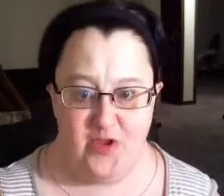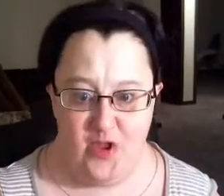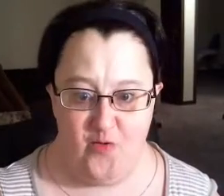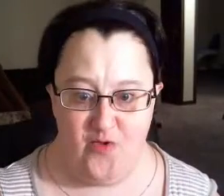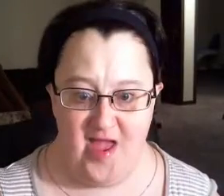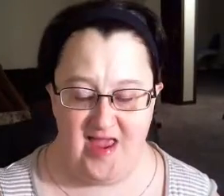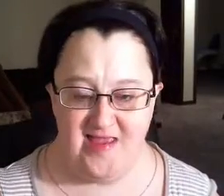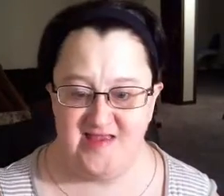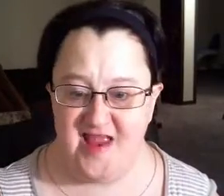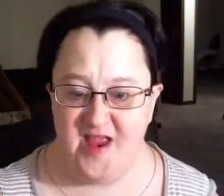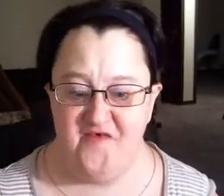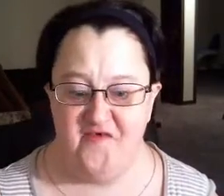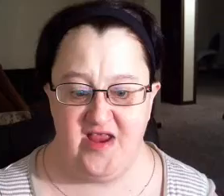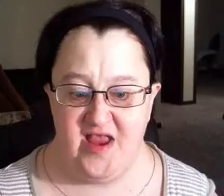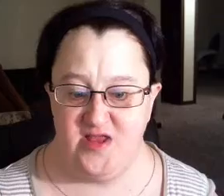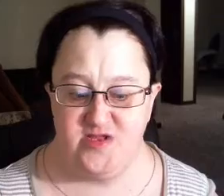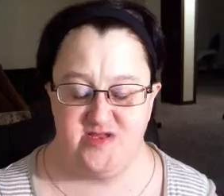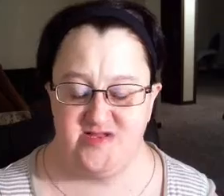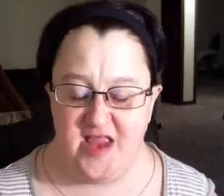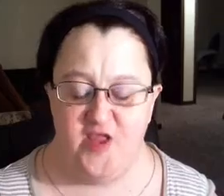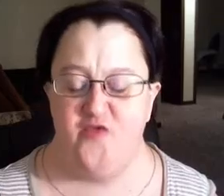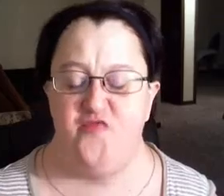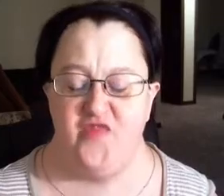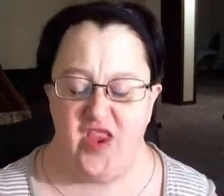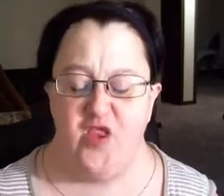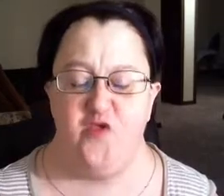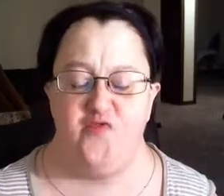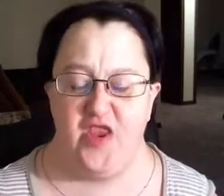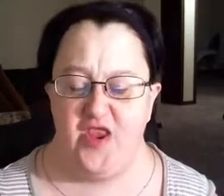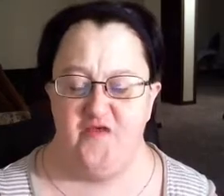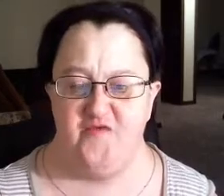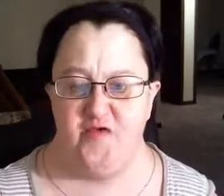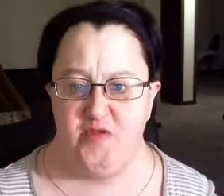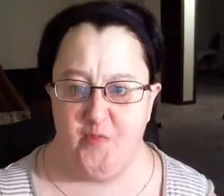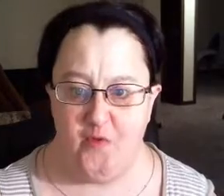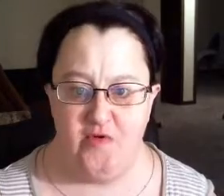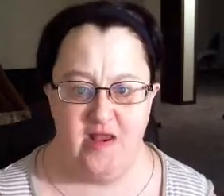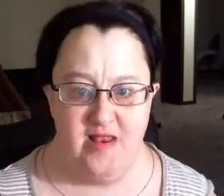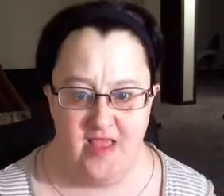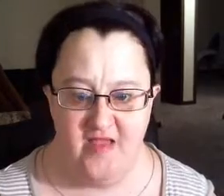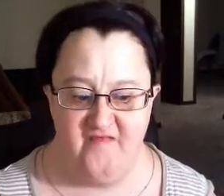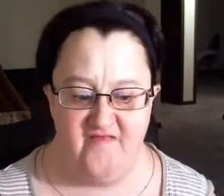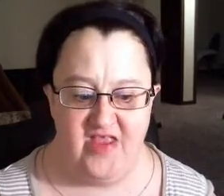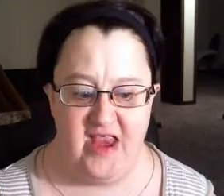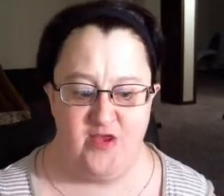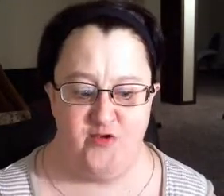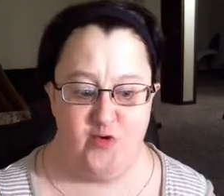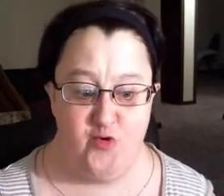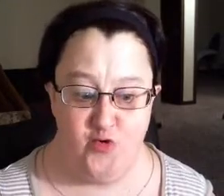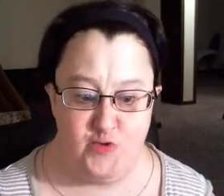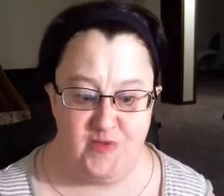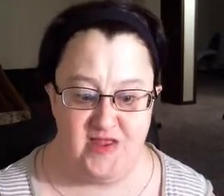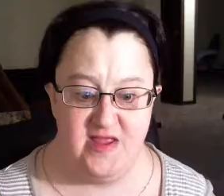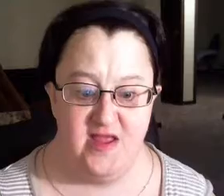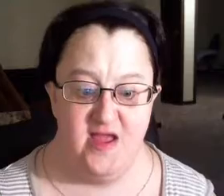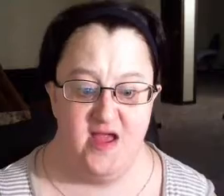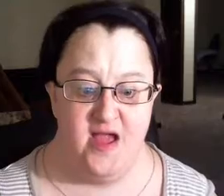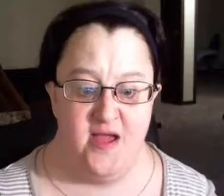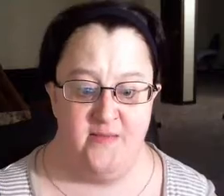and go guys thank you again just thank you thank you thank you for your support and love and your encouragement um